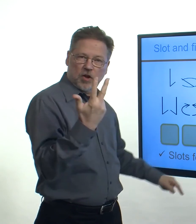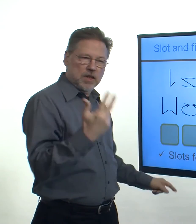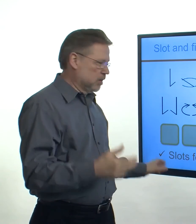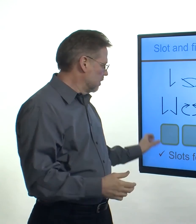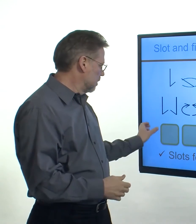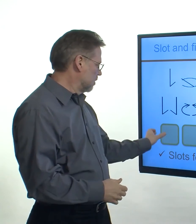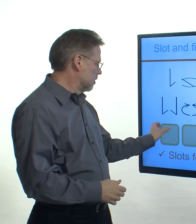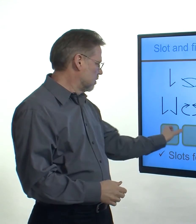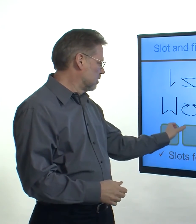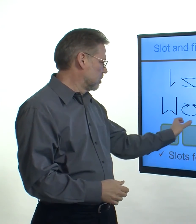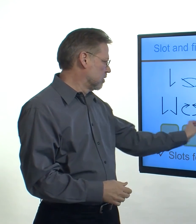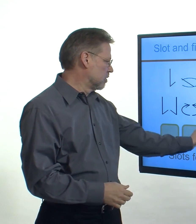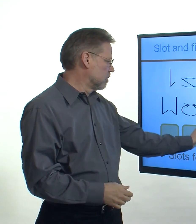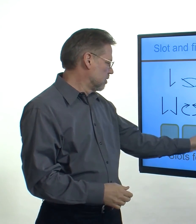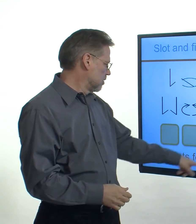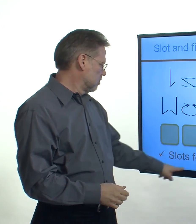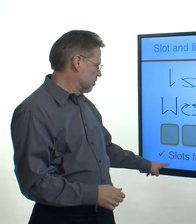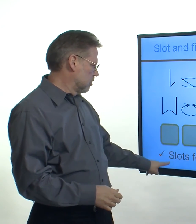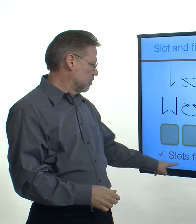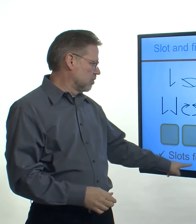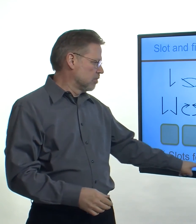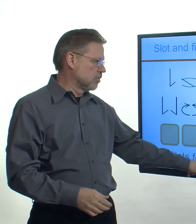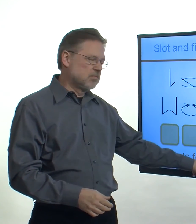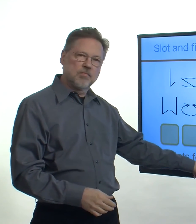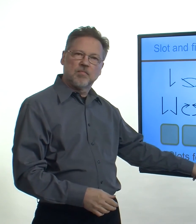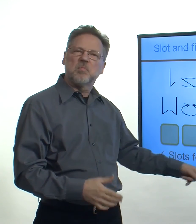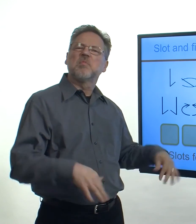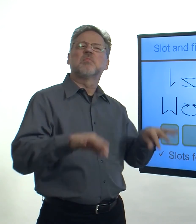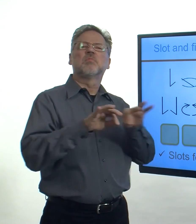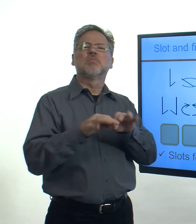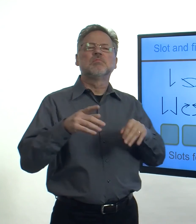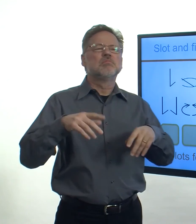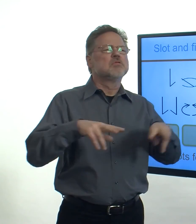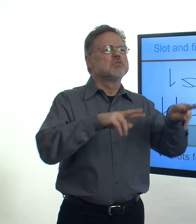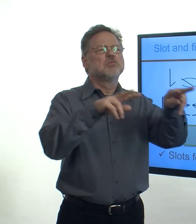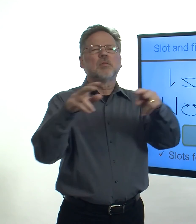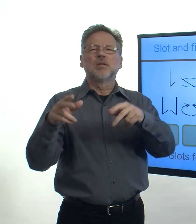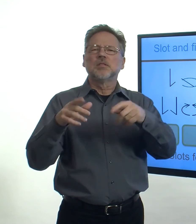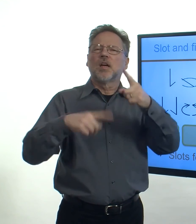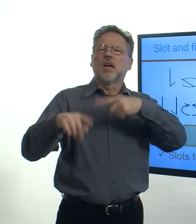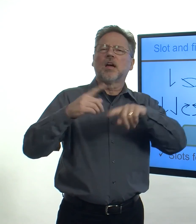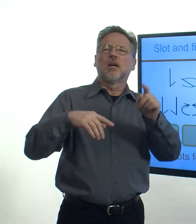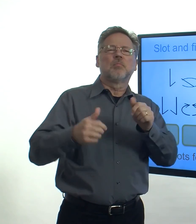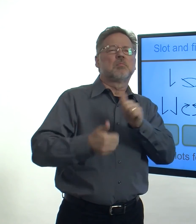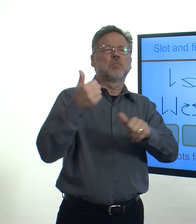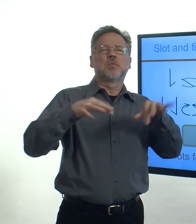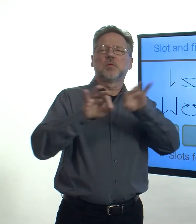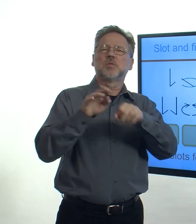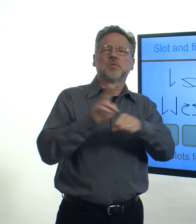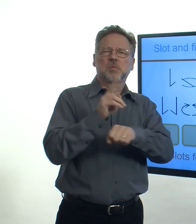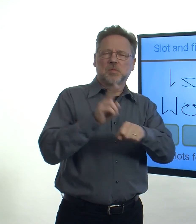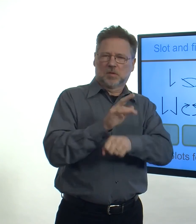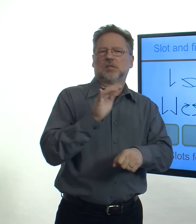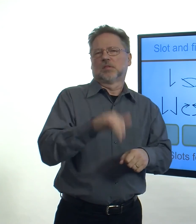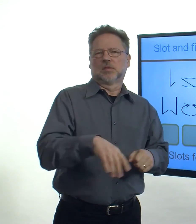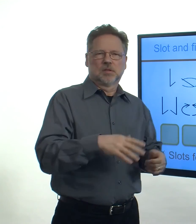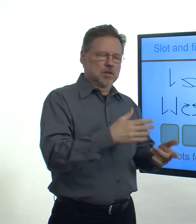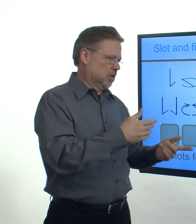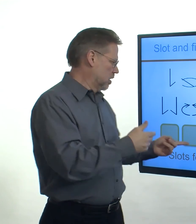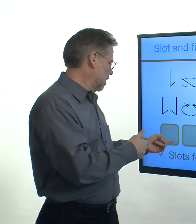one for each of the 3 primary parameters. Based on observation of what's essential for sign formation,